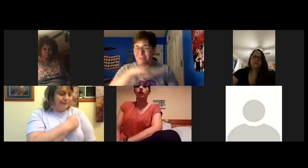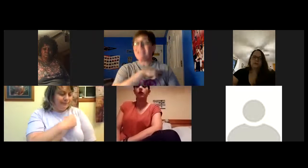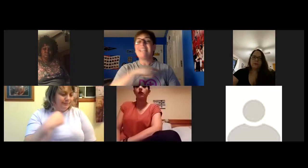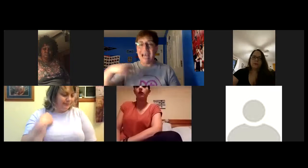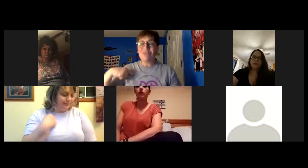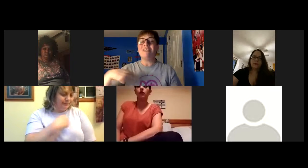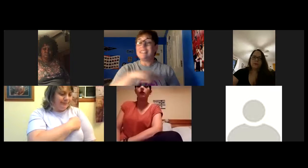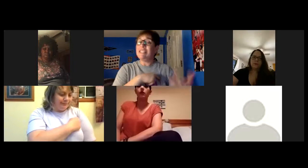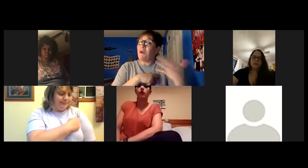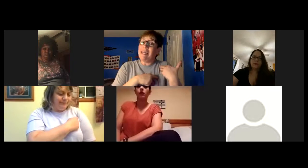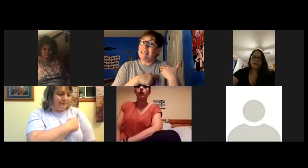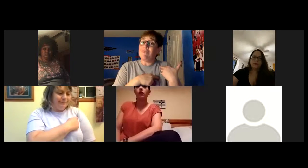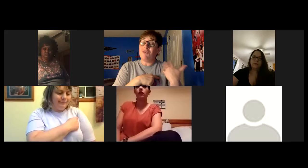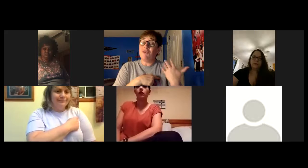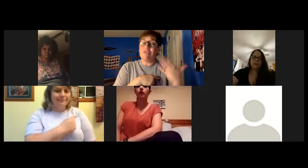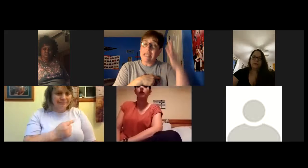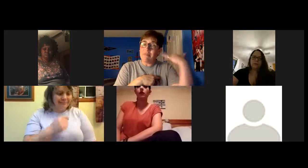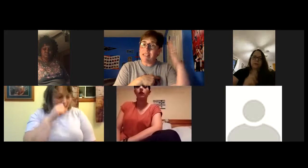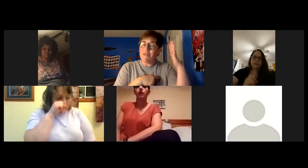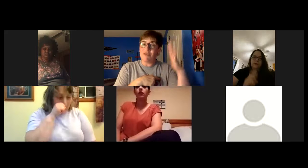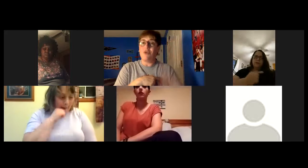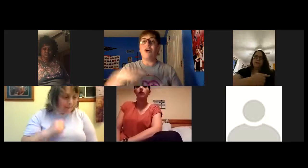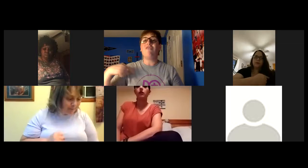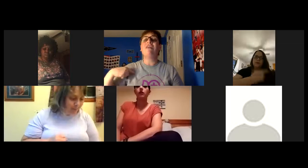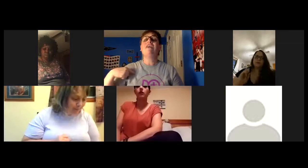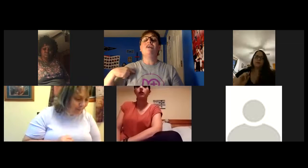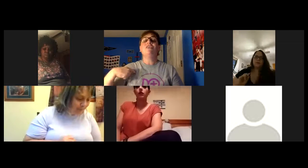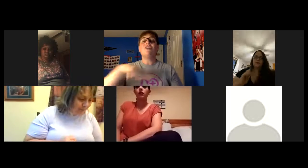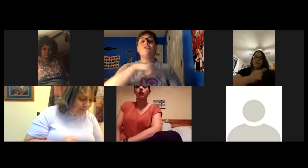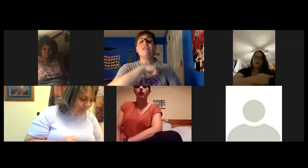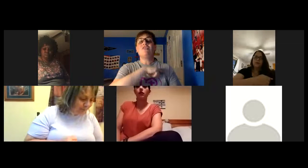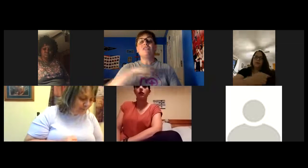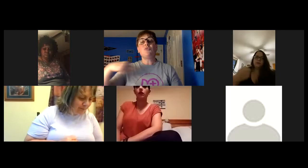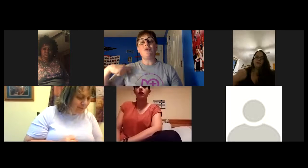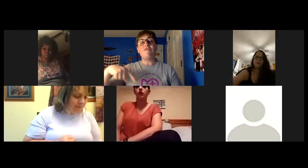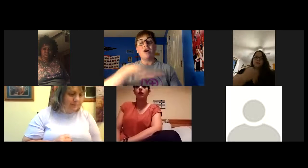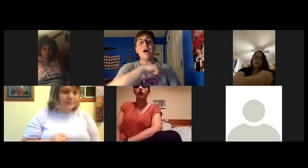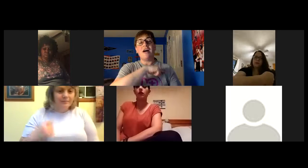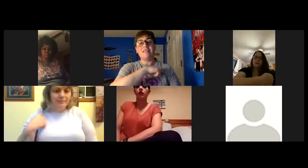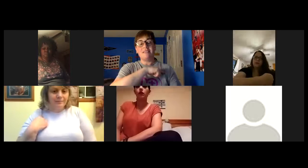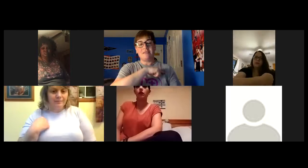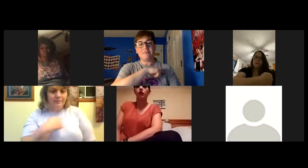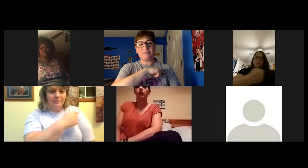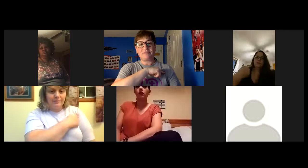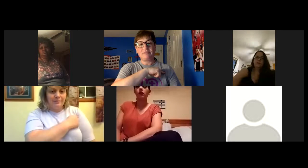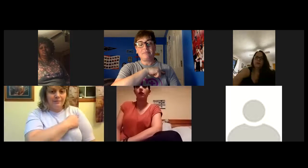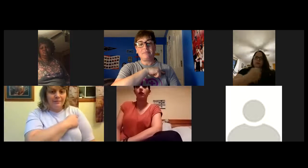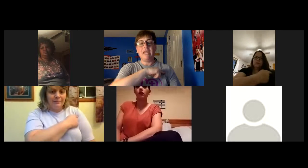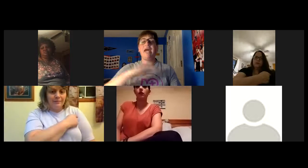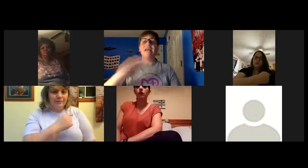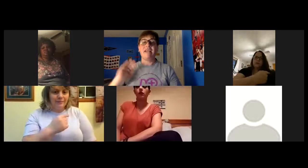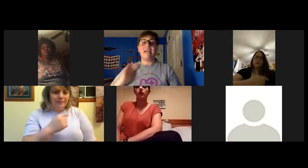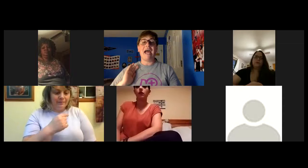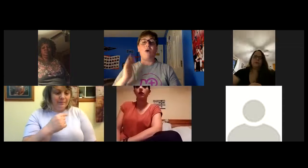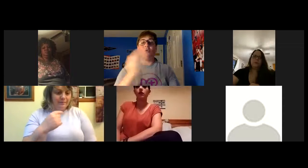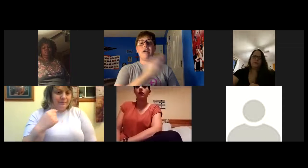Yes, because I do that. See, so I get confused. I get myself thrown off. So they do this one for us,